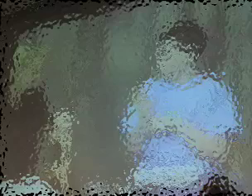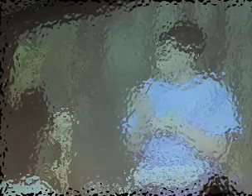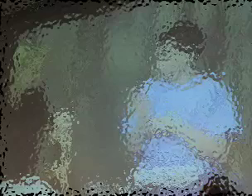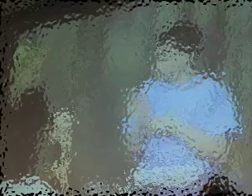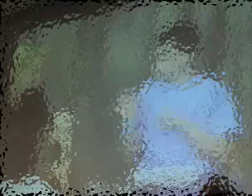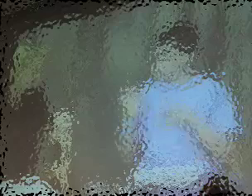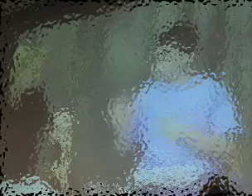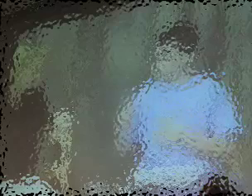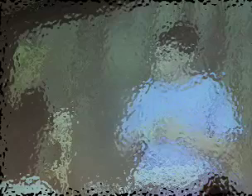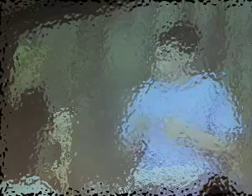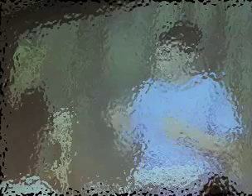You know, like a rattlesnake.